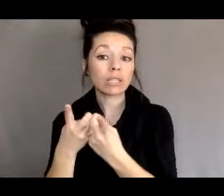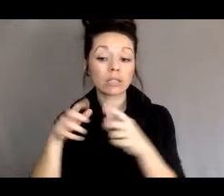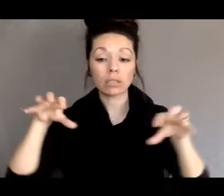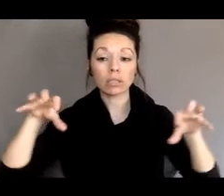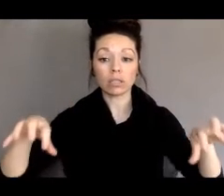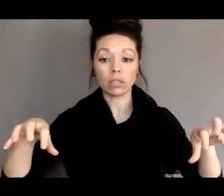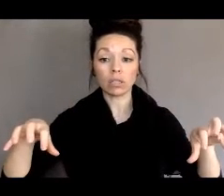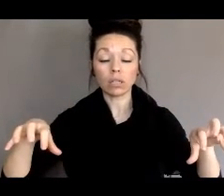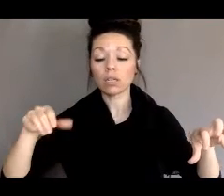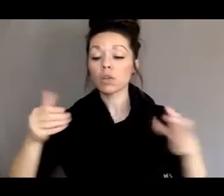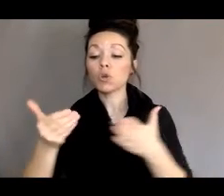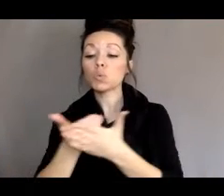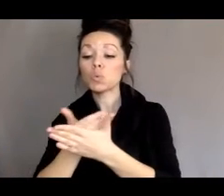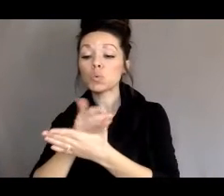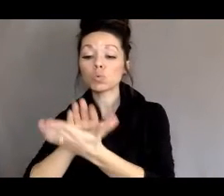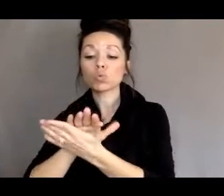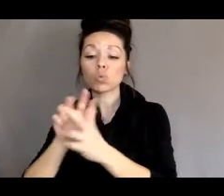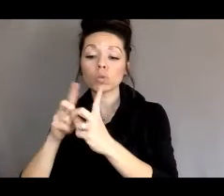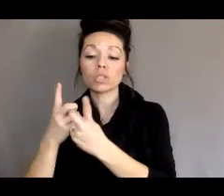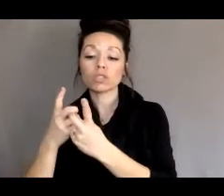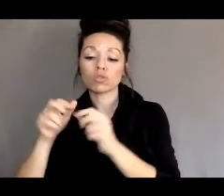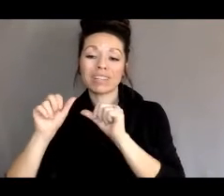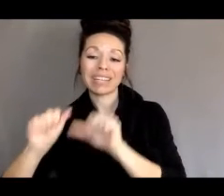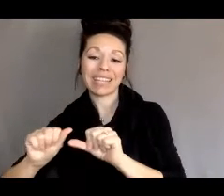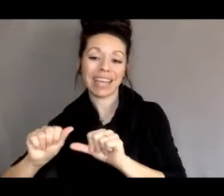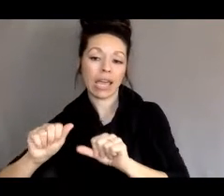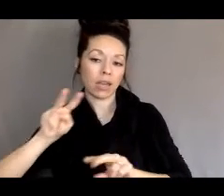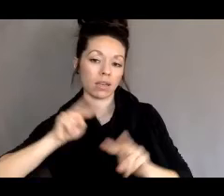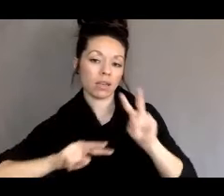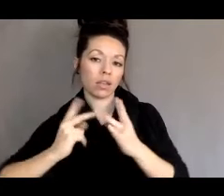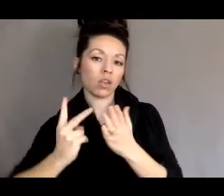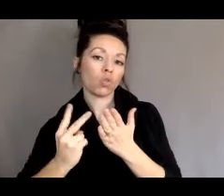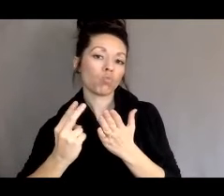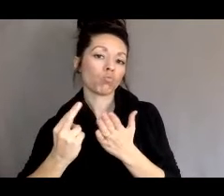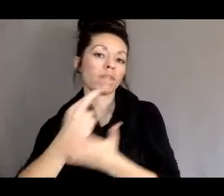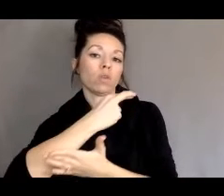that previous district's IEP plan.